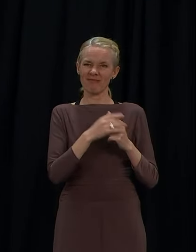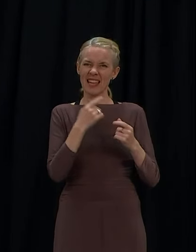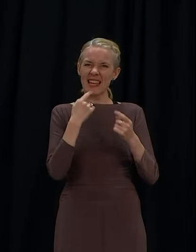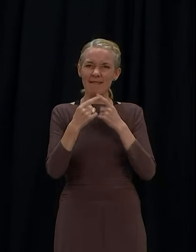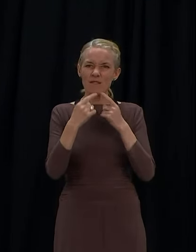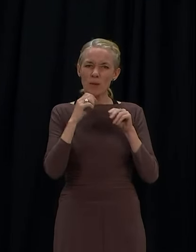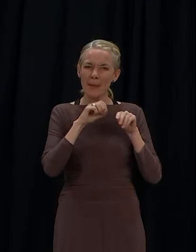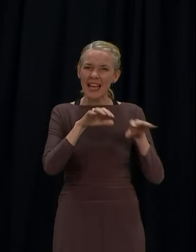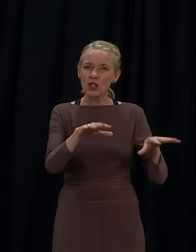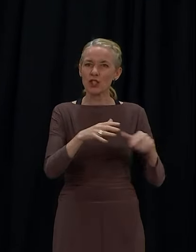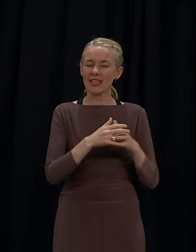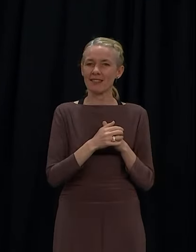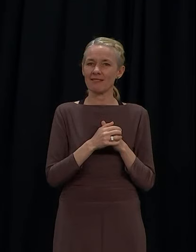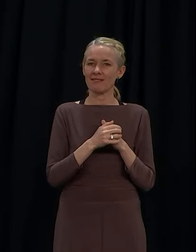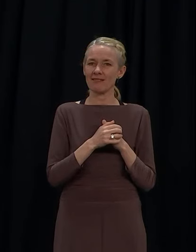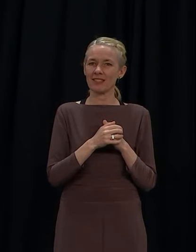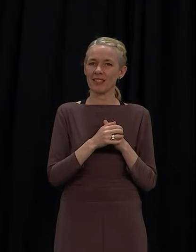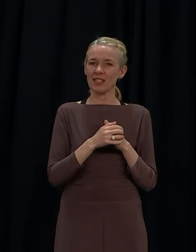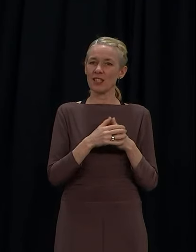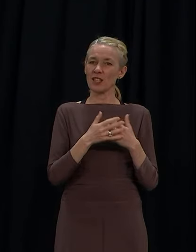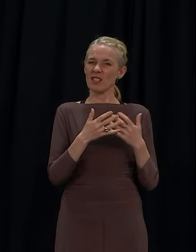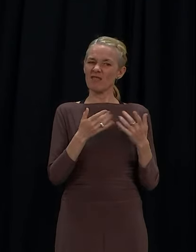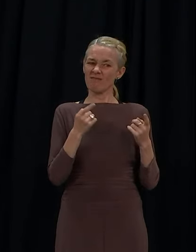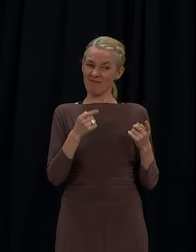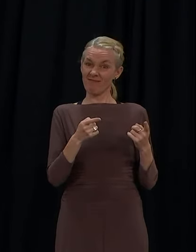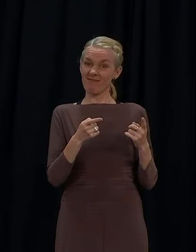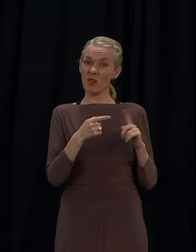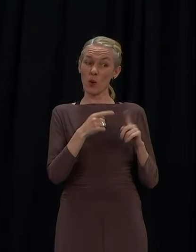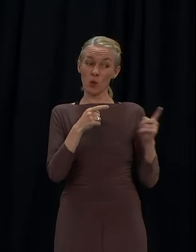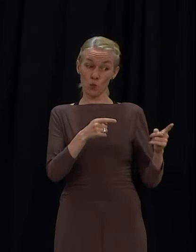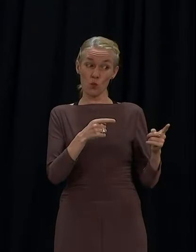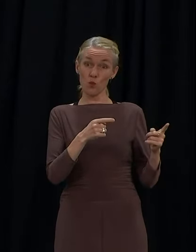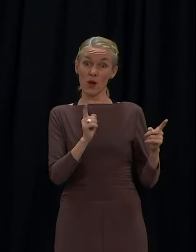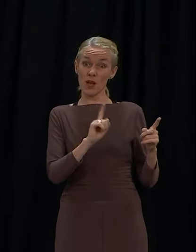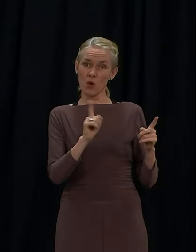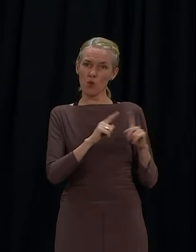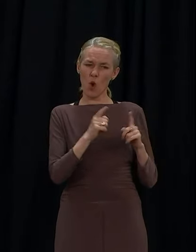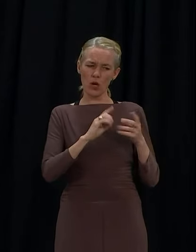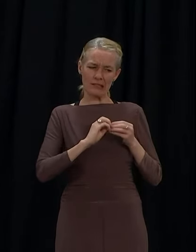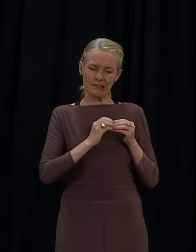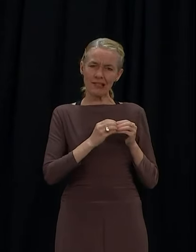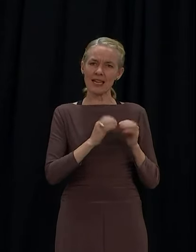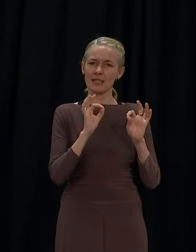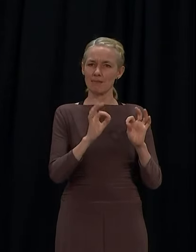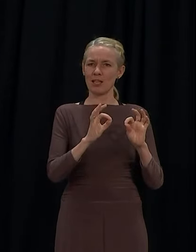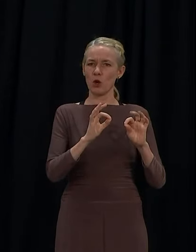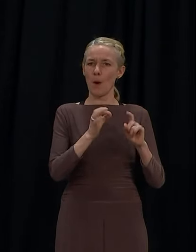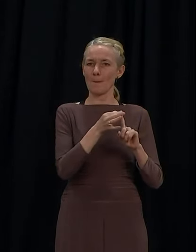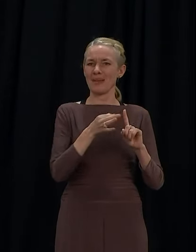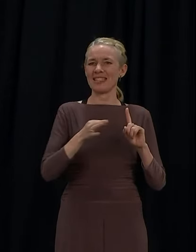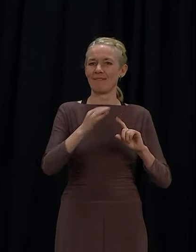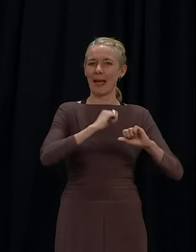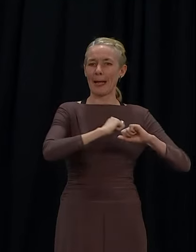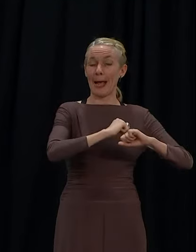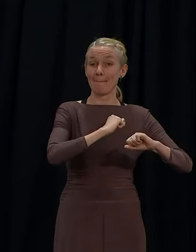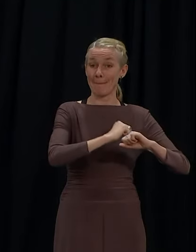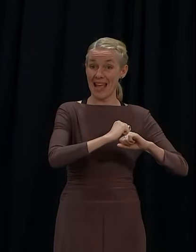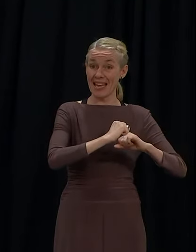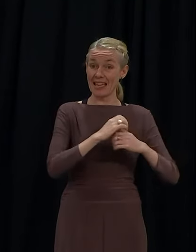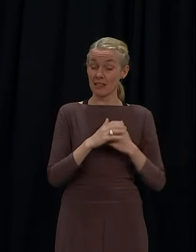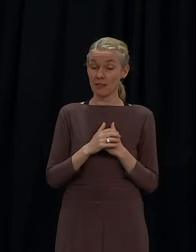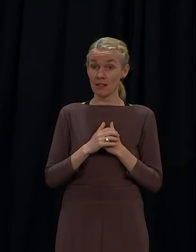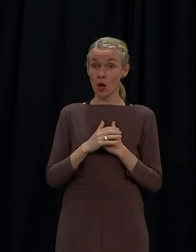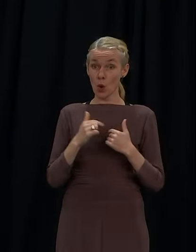likes of the Course Collective and others who have been involved in some of those, building some of those campaigns. So there has been a lot of work to reach out